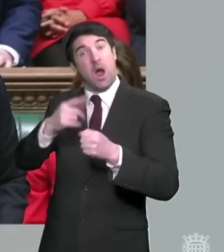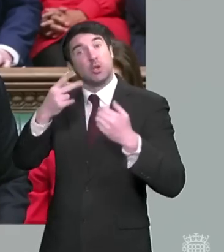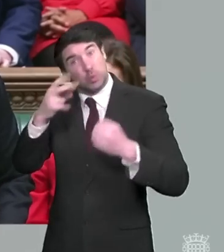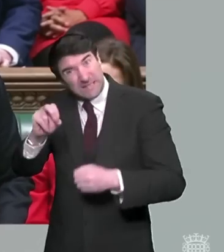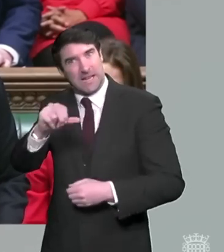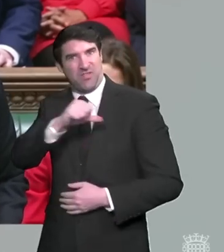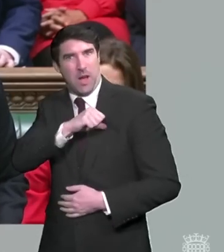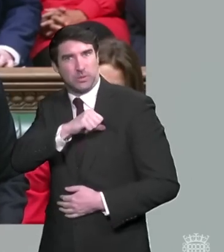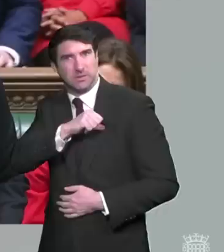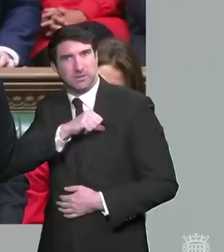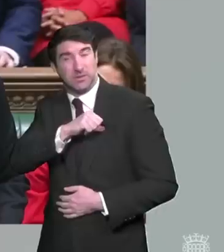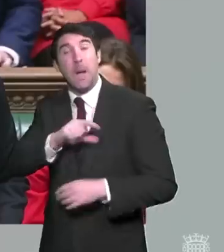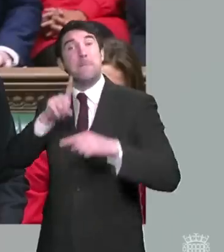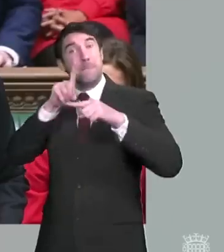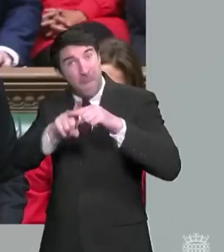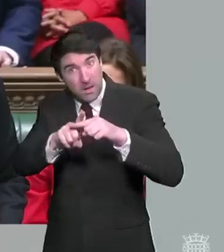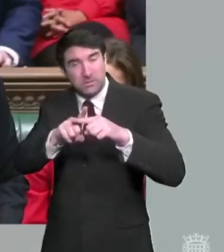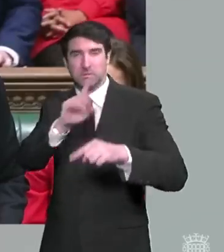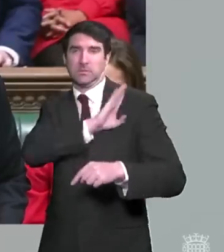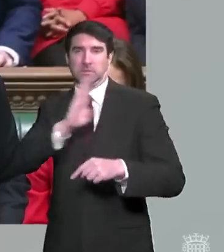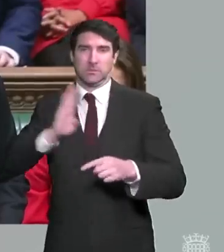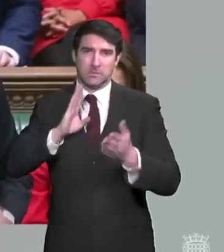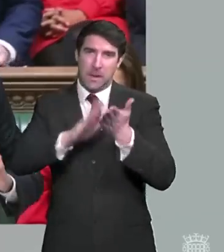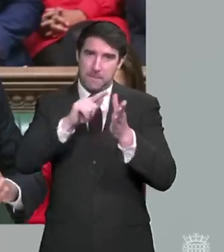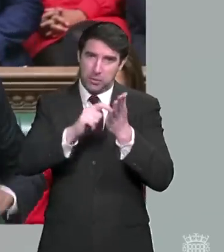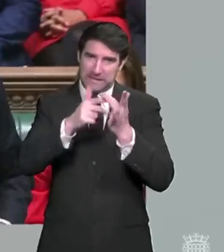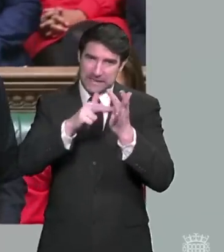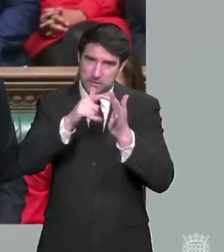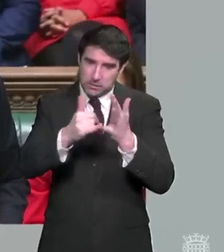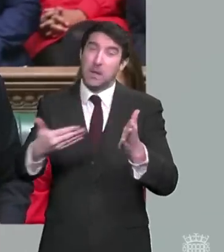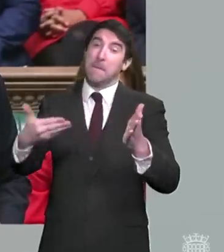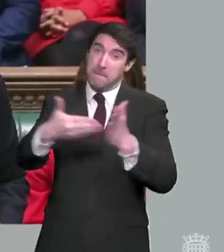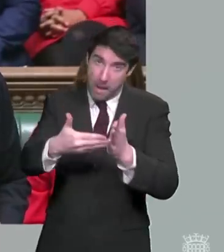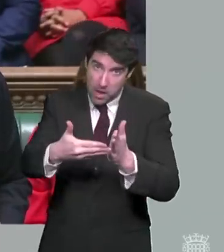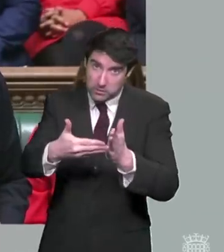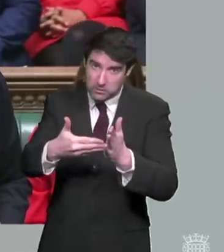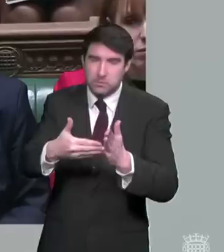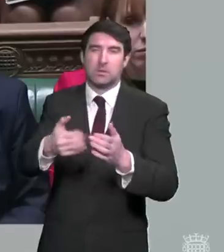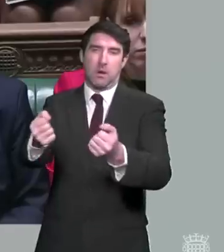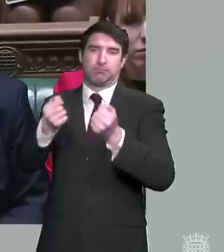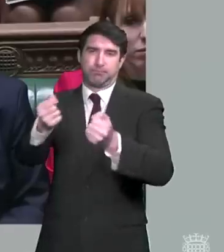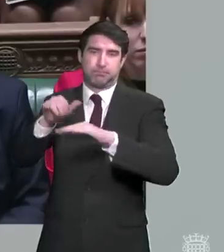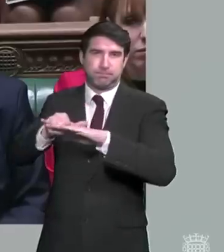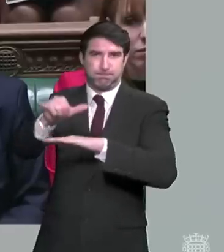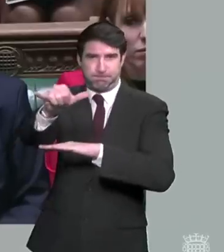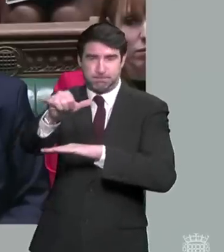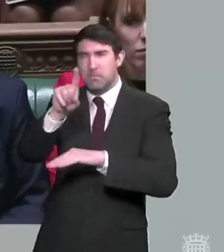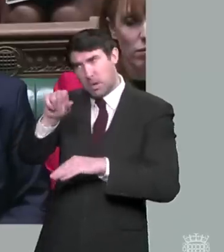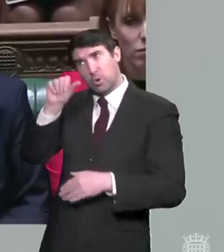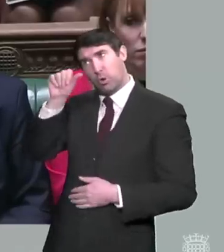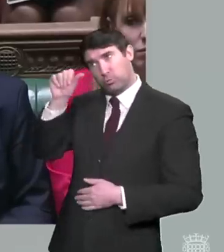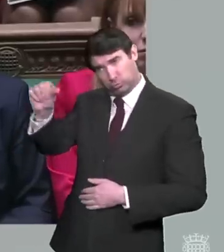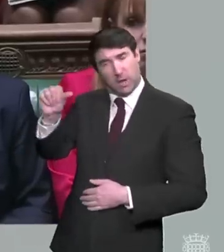to the Marines and Air Force pilots that I mentioned earlier. But the Right Honourable Gentleman is right to highlight this has been an international effort. One thing